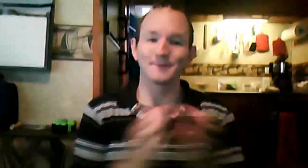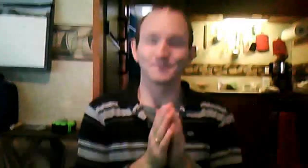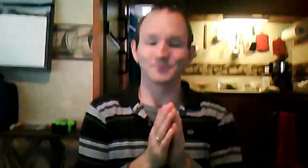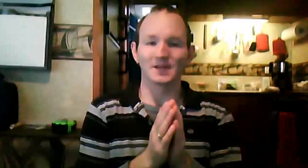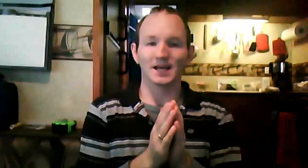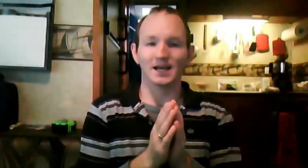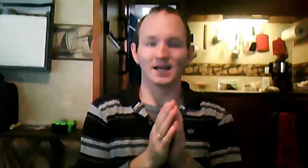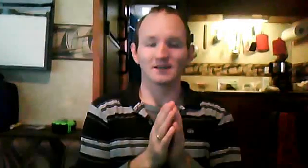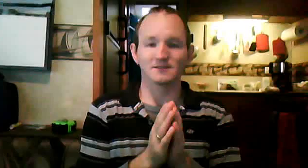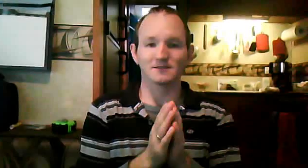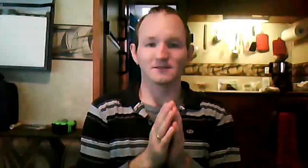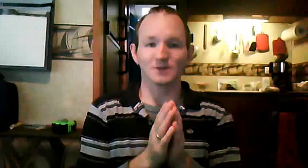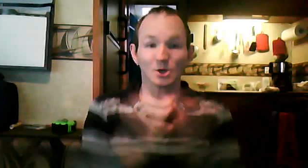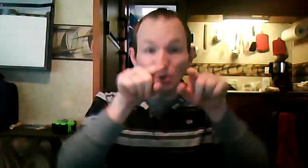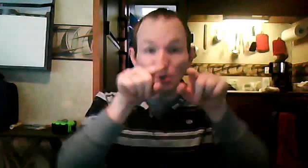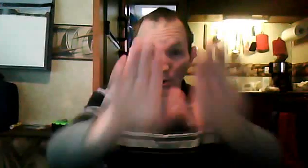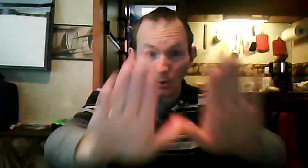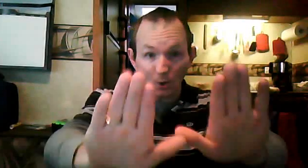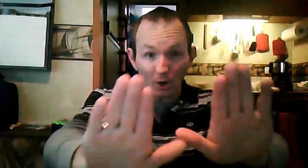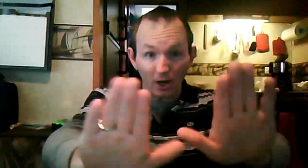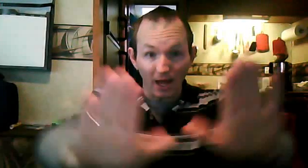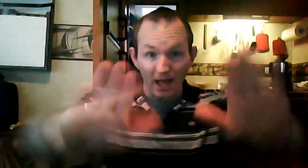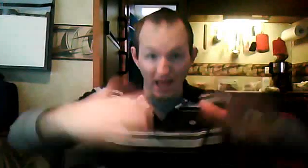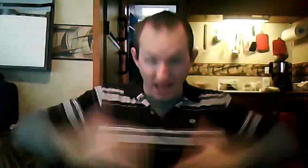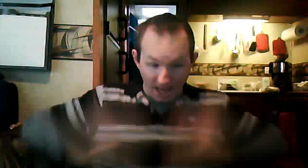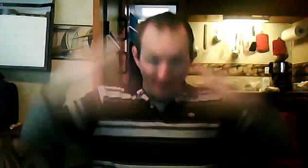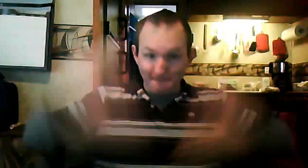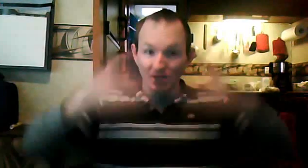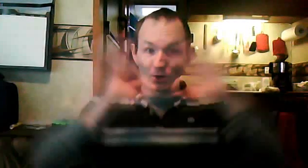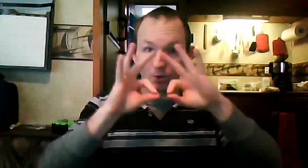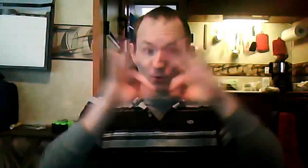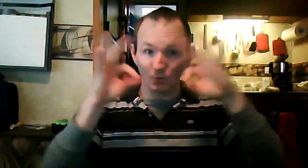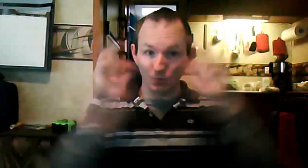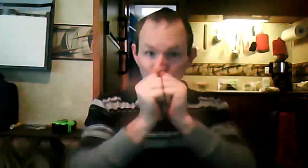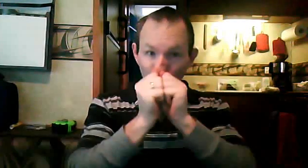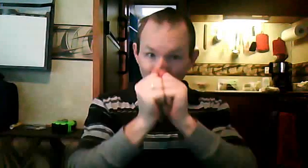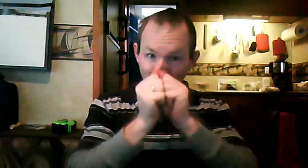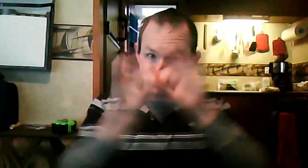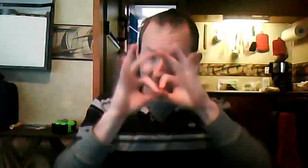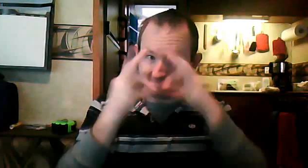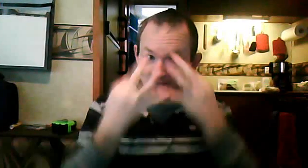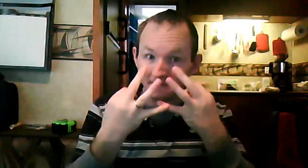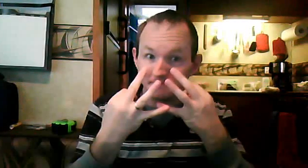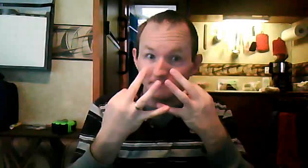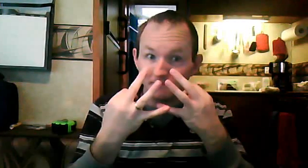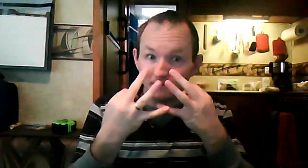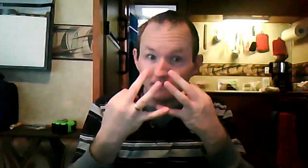i'll give you three of my piece there you go oh look at this with his big fingers all over and i don't even know